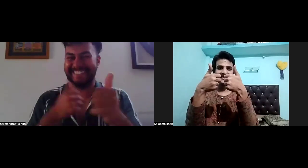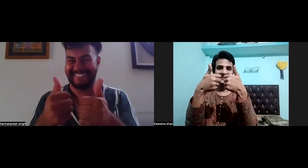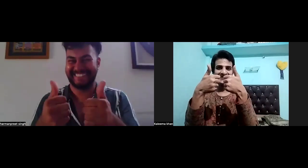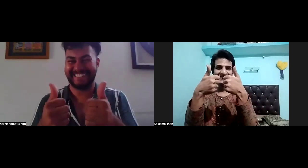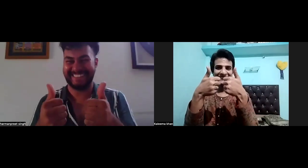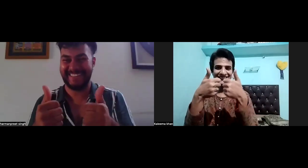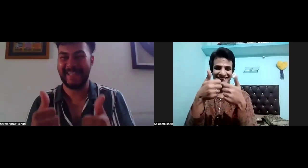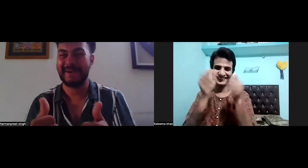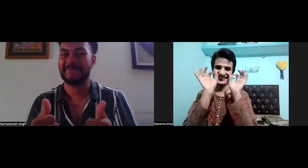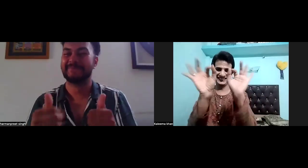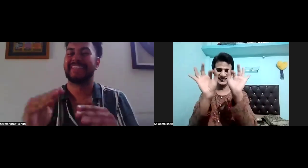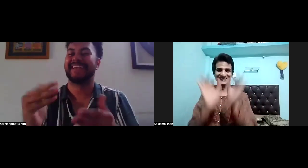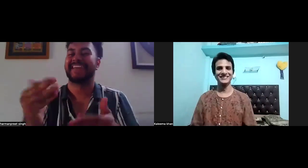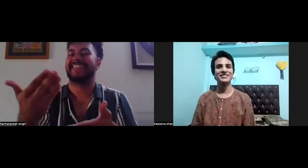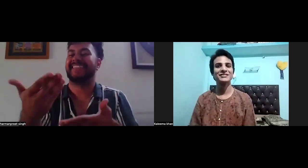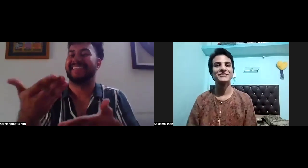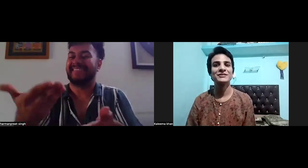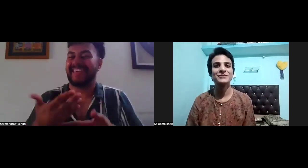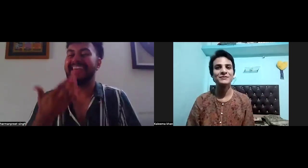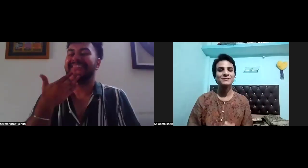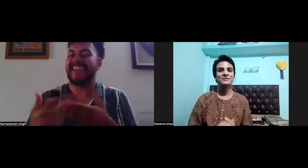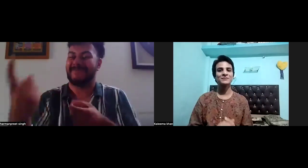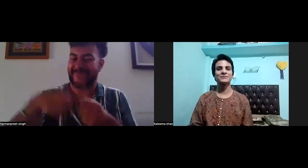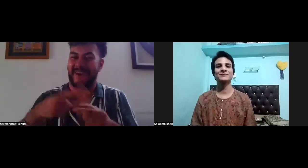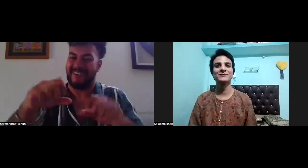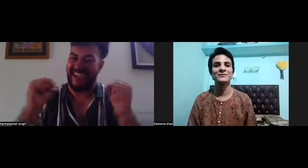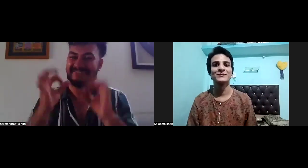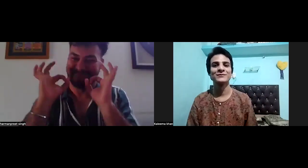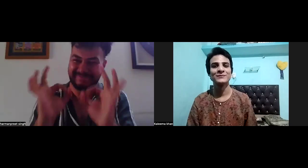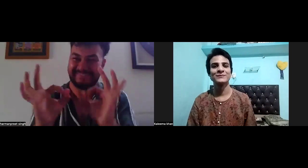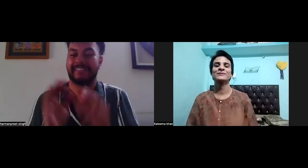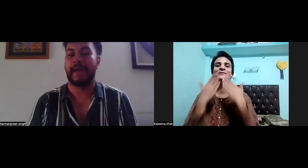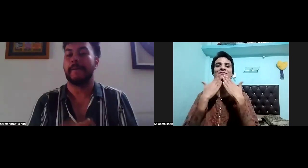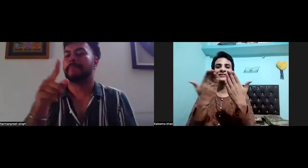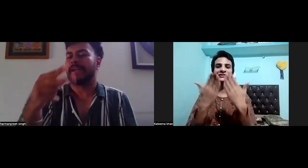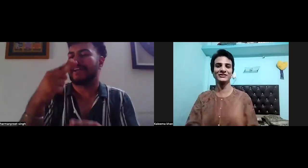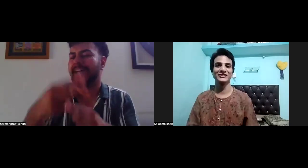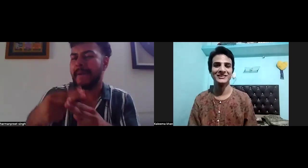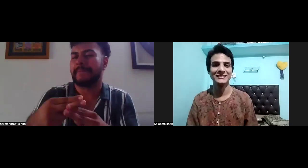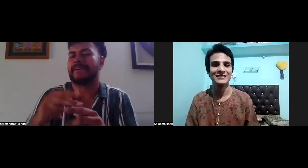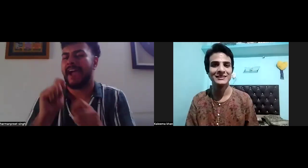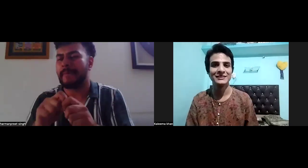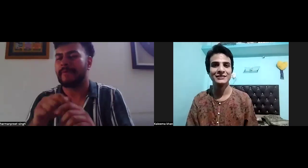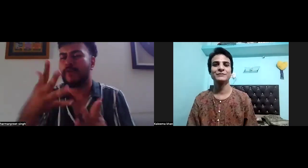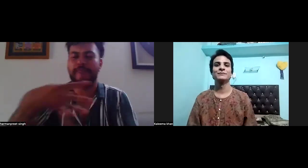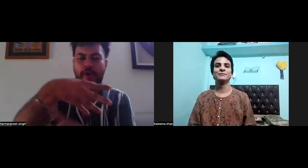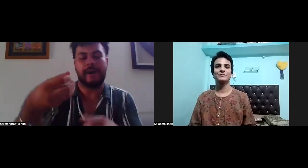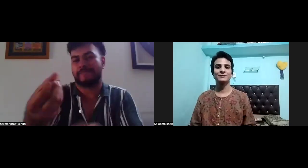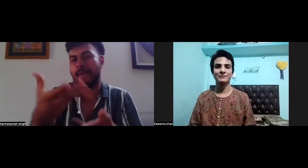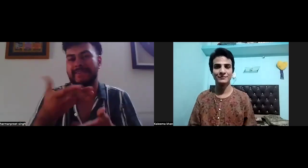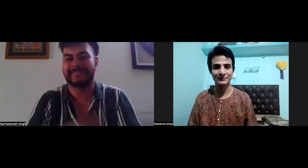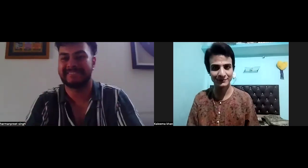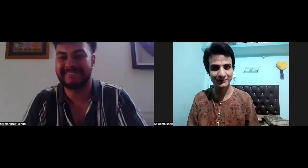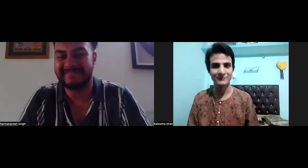Okay, sorry. No problem. Okay. Welcome. Thank you for joining. Can you please